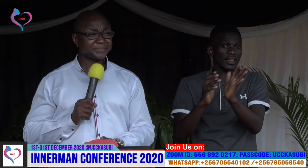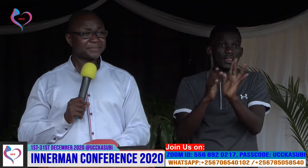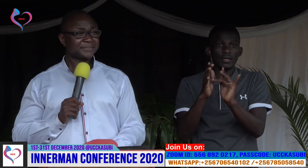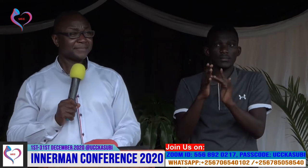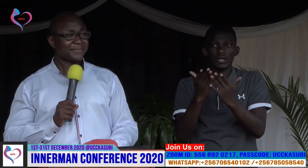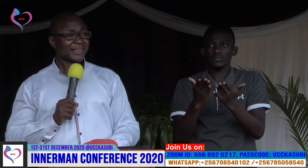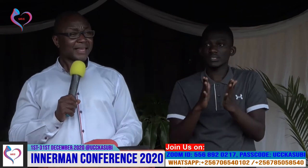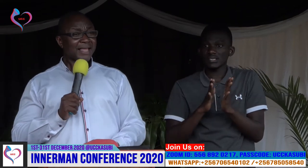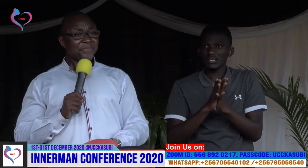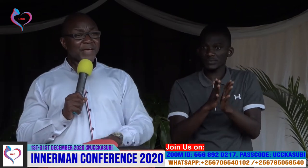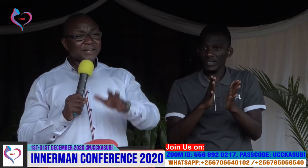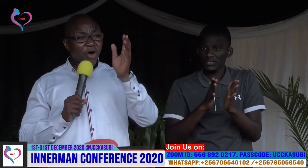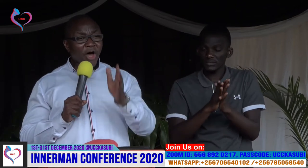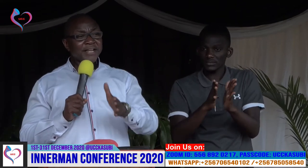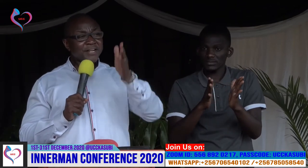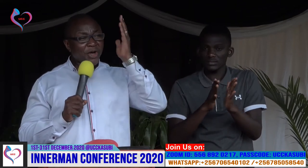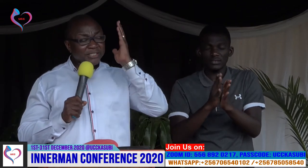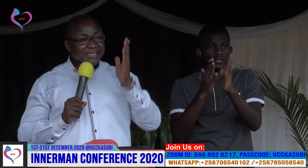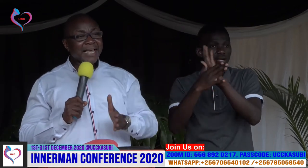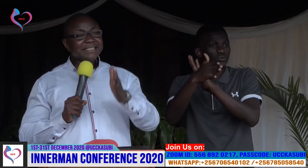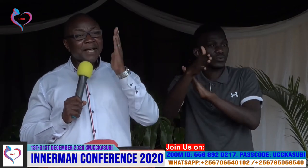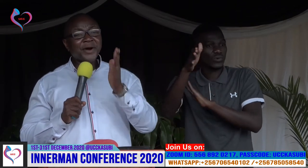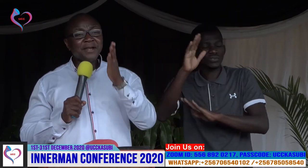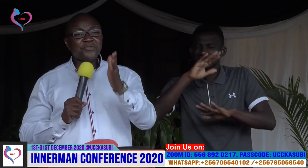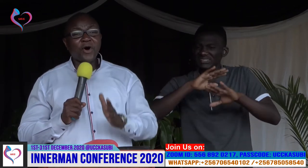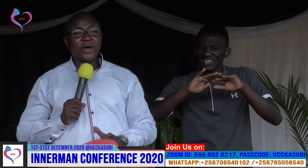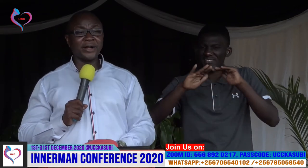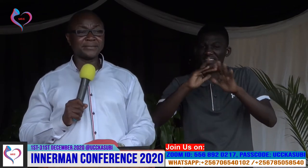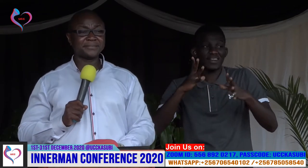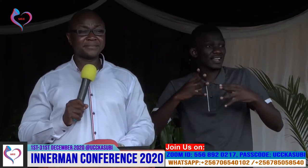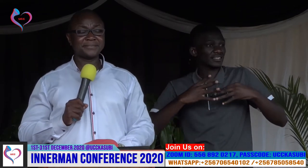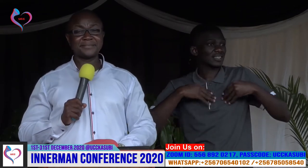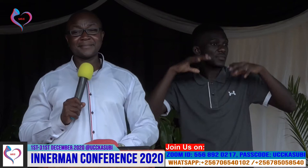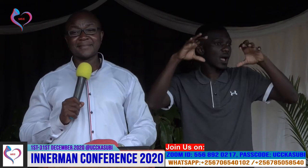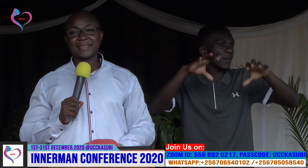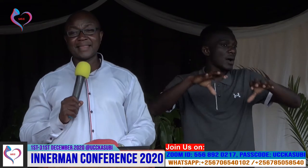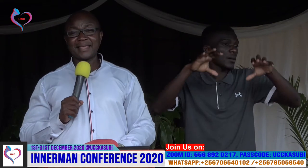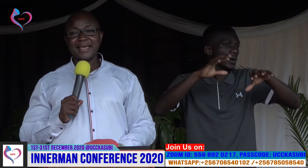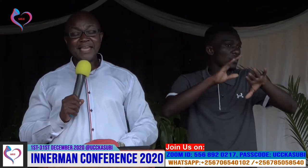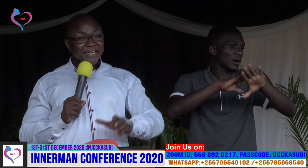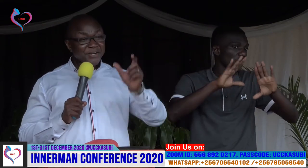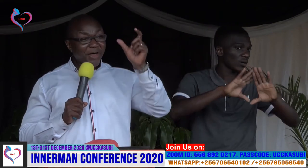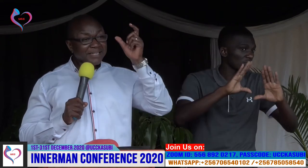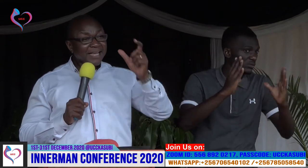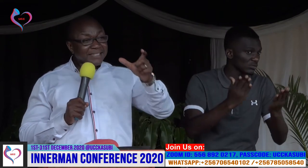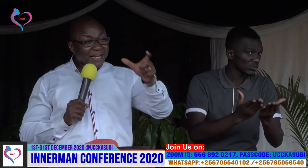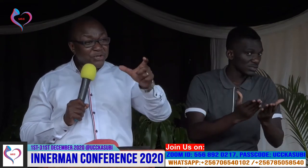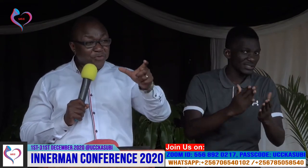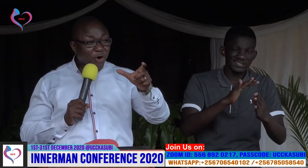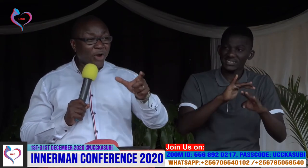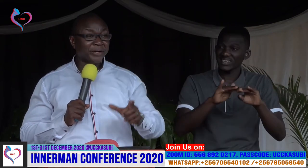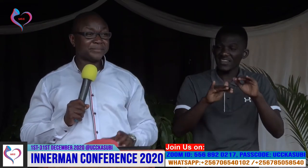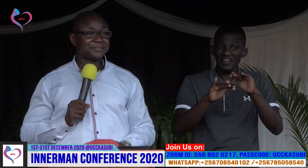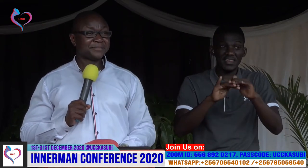explaining that God did not let the rain fall. He did not let the